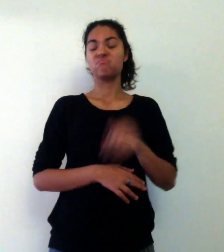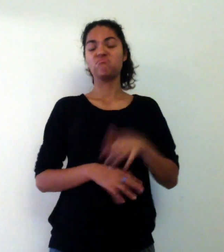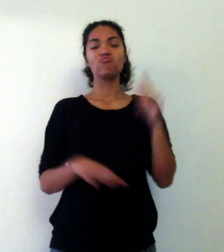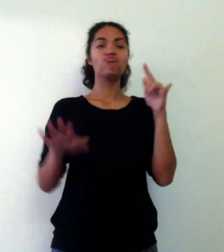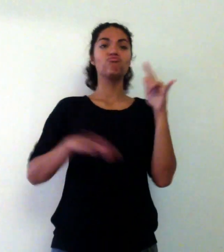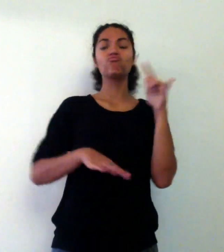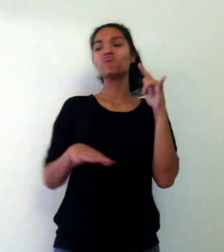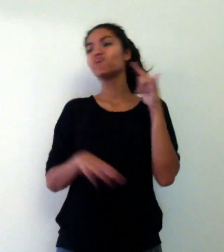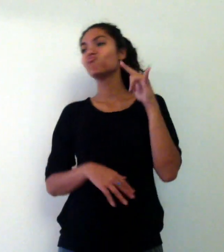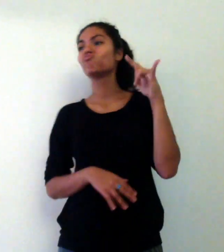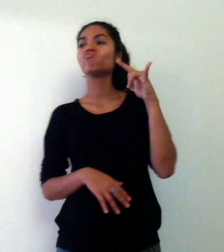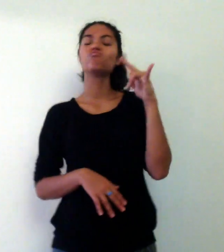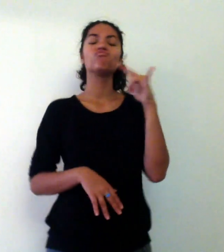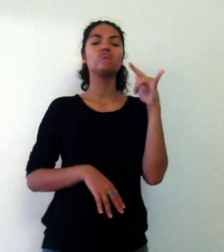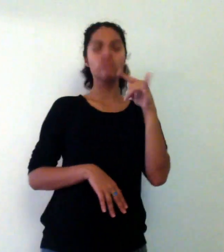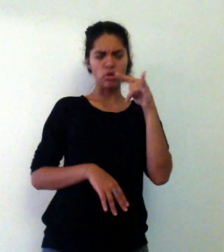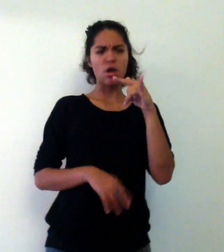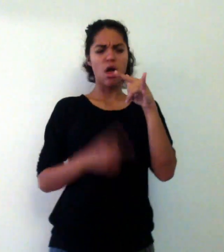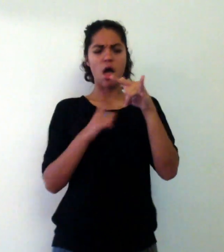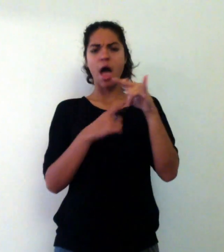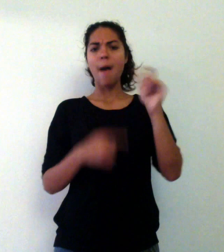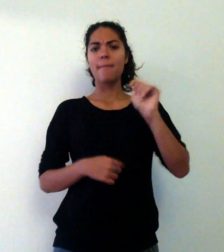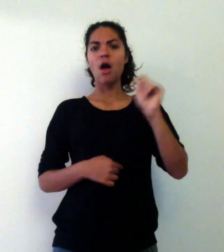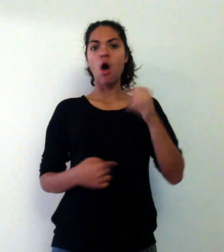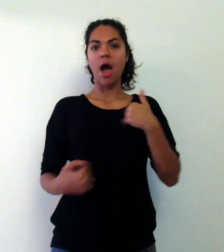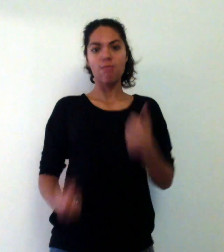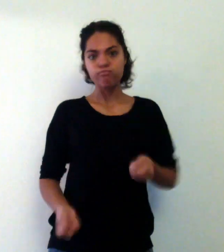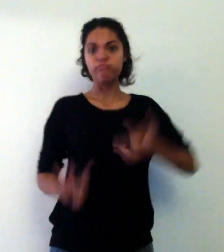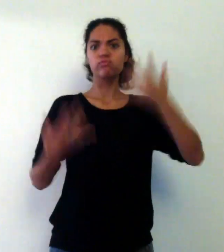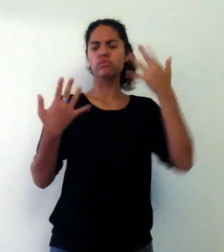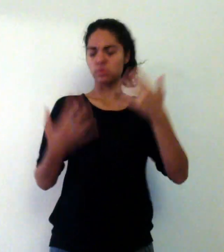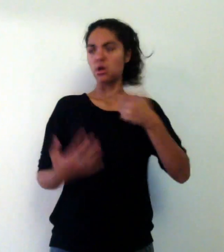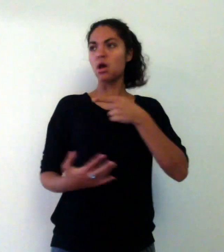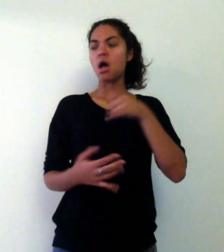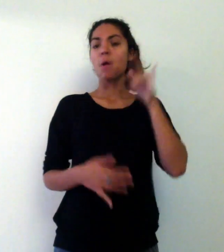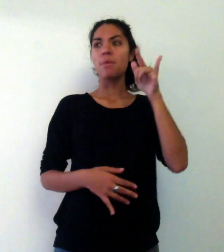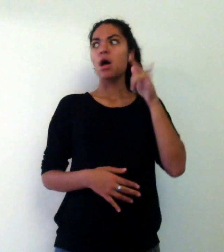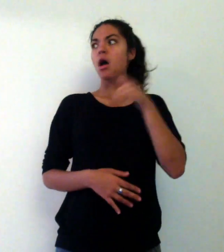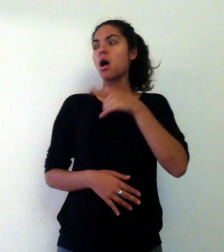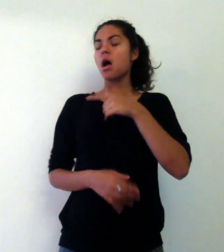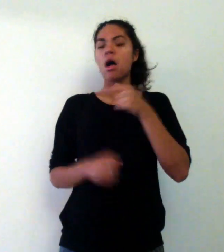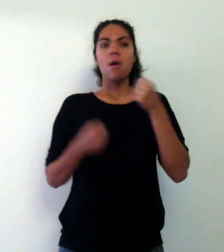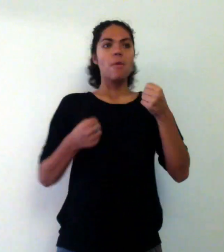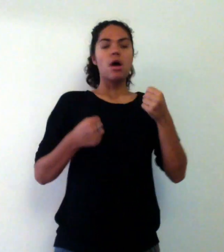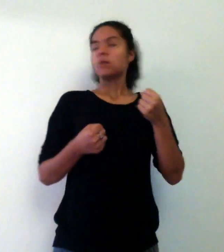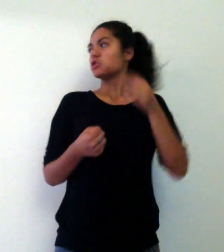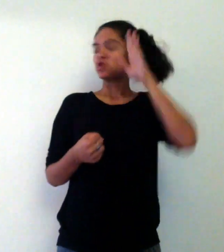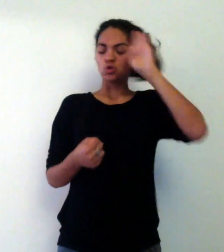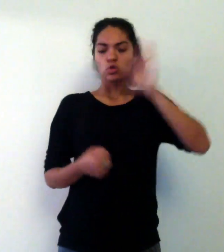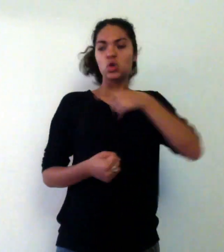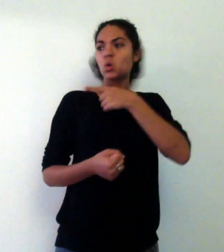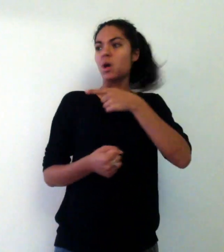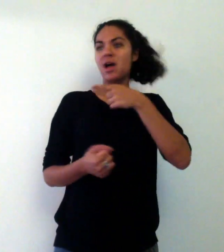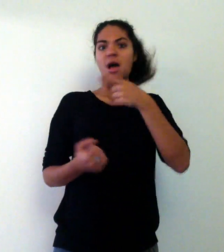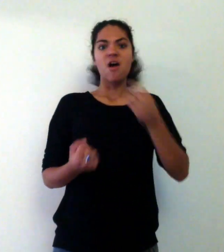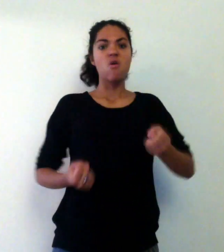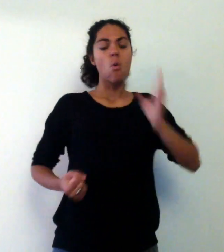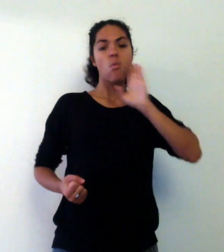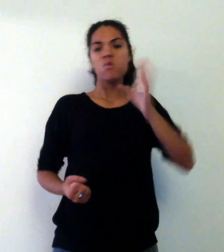that. And the pilot knew within a matter of minutes that plane would just turn into a blaze, killing everybody. He started to